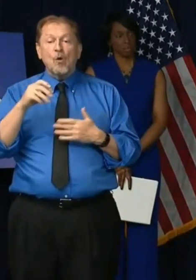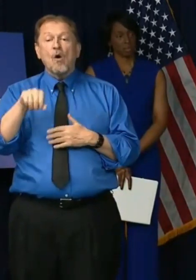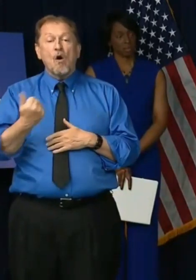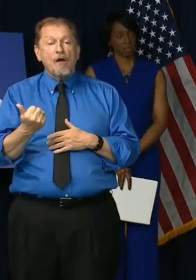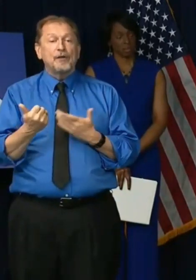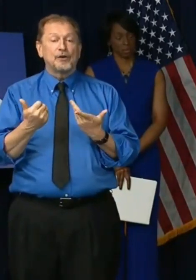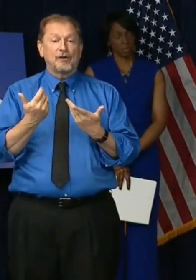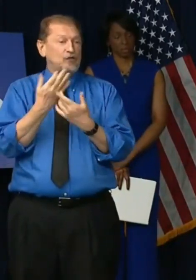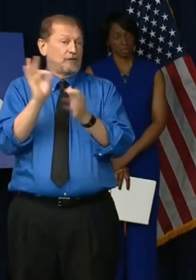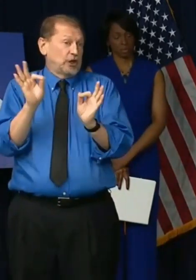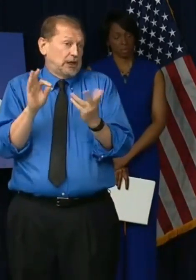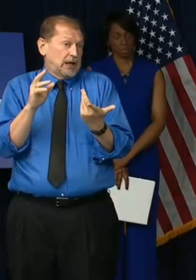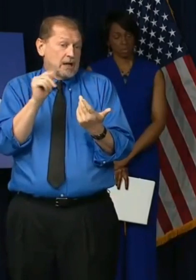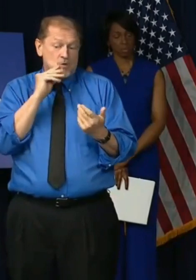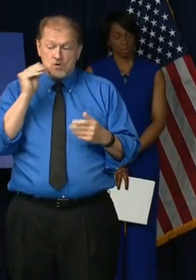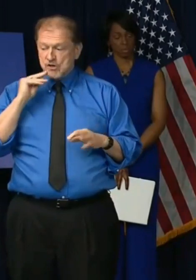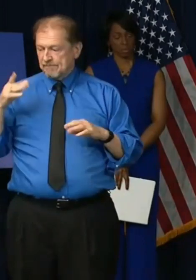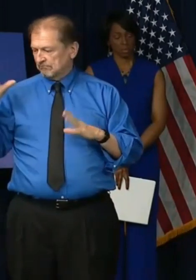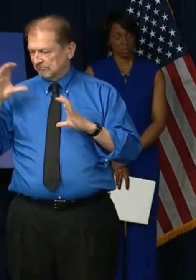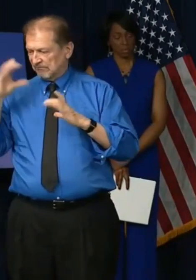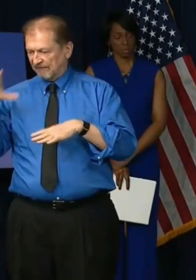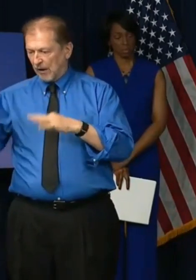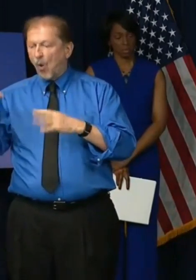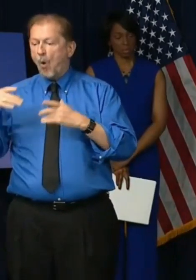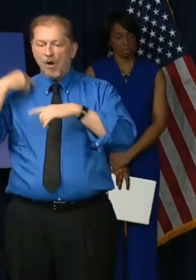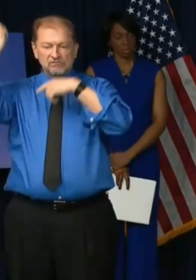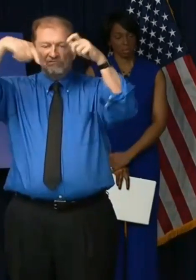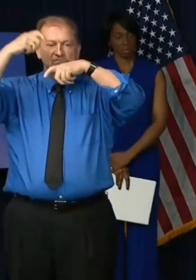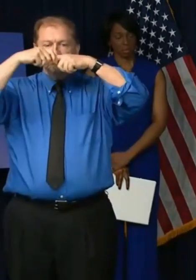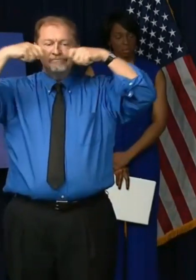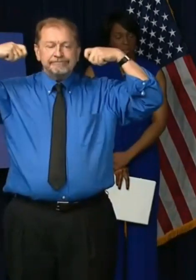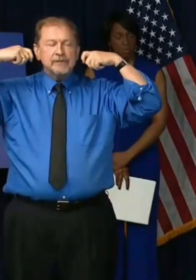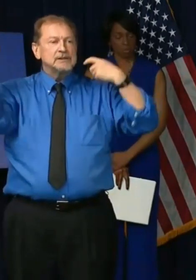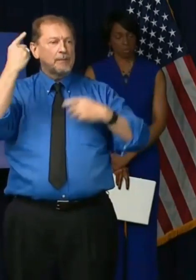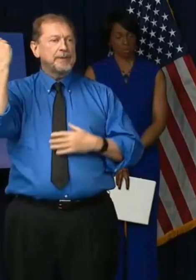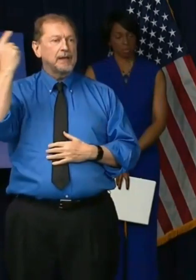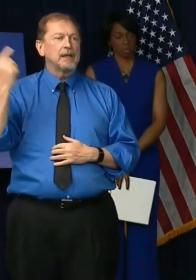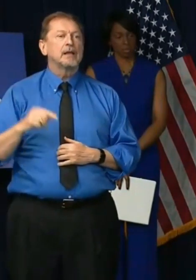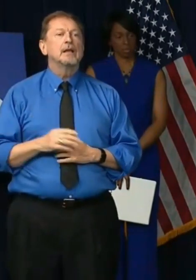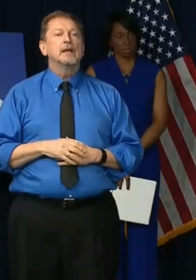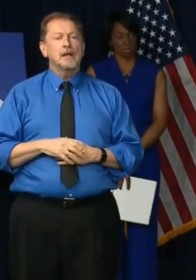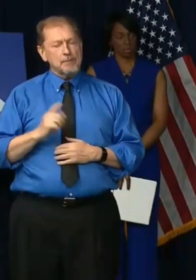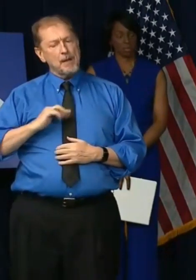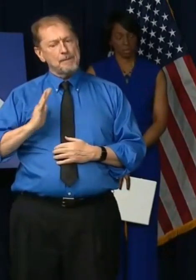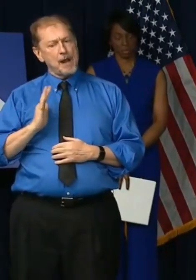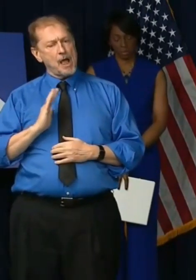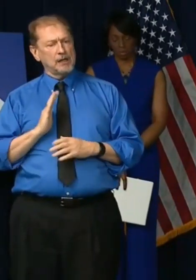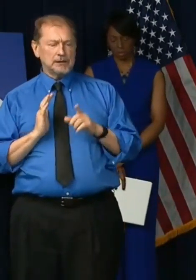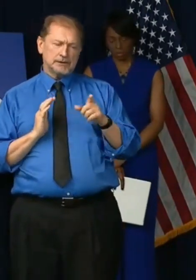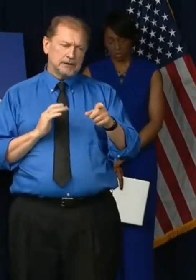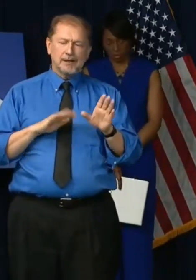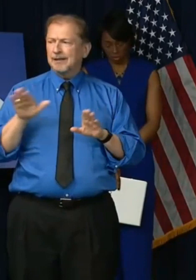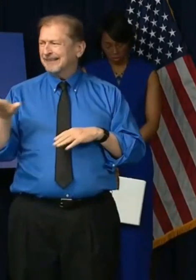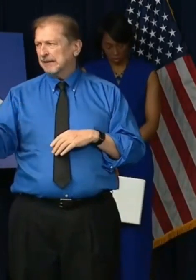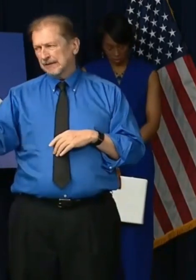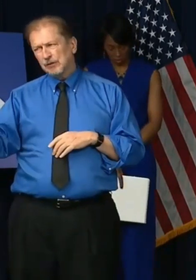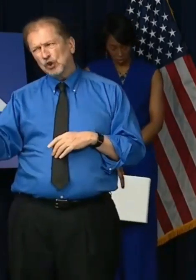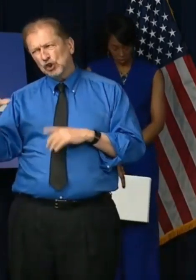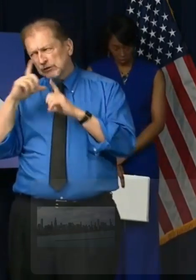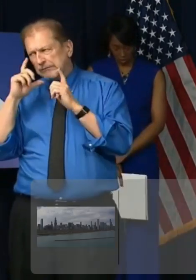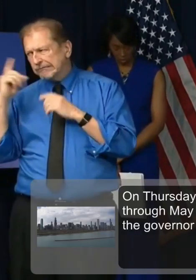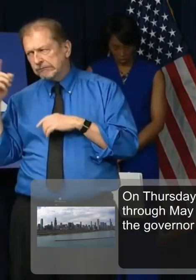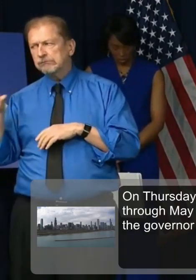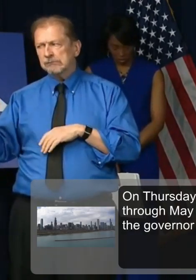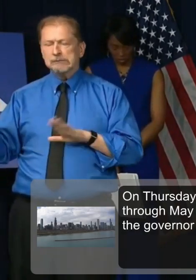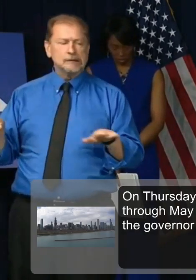items you may have in your own home or apartment. And so I would just suggest people, politely ask others to wear a face